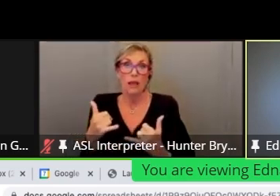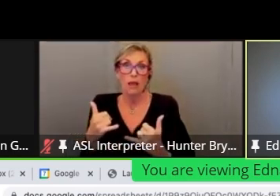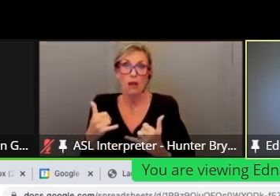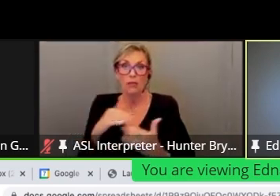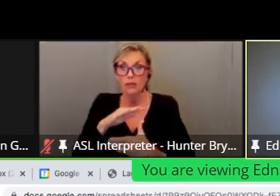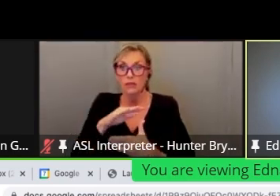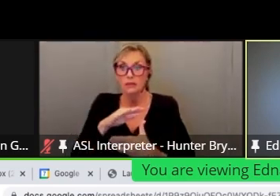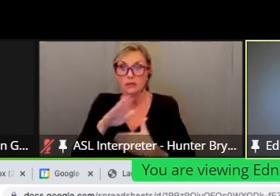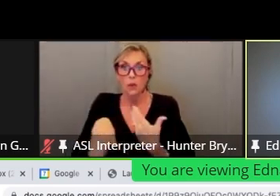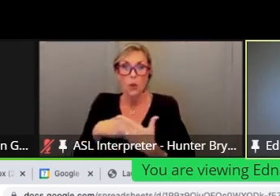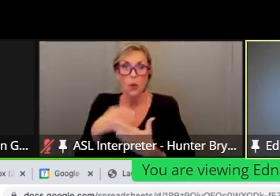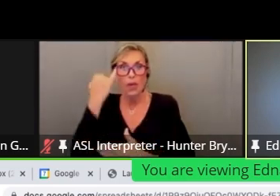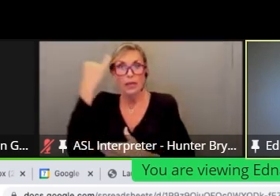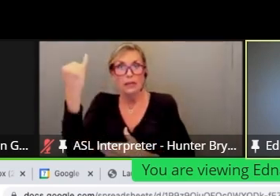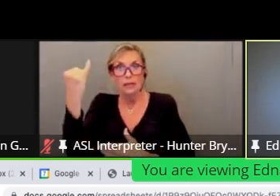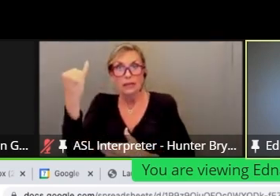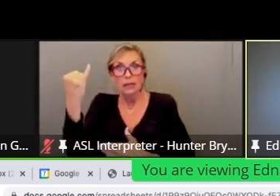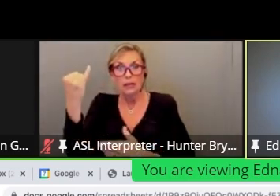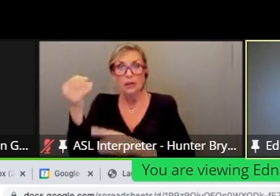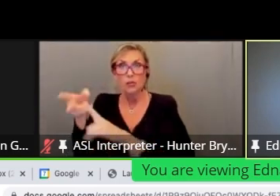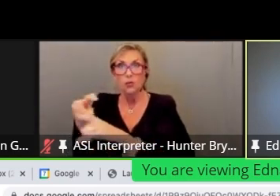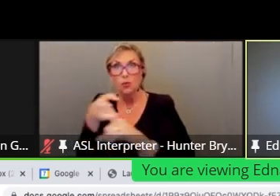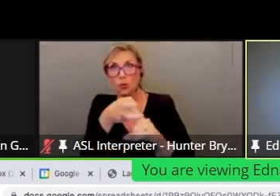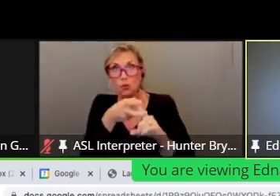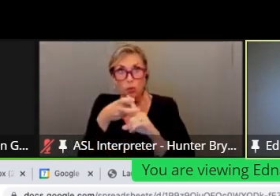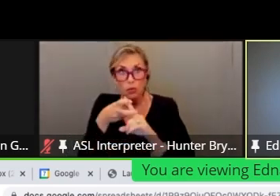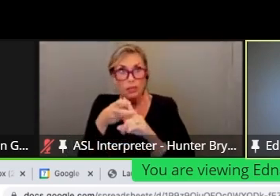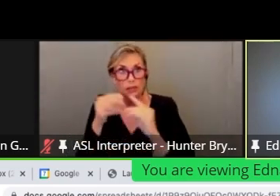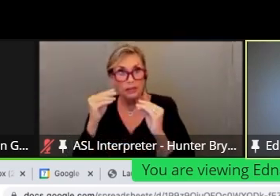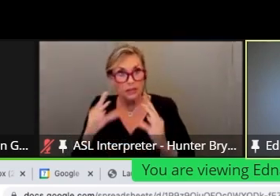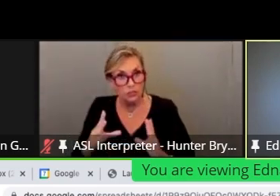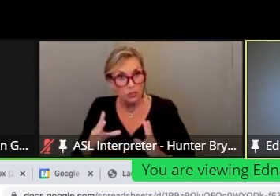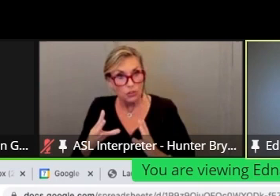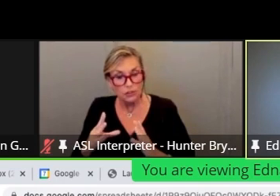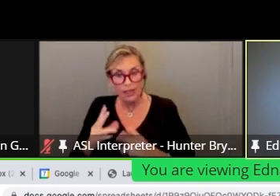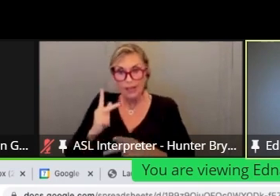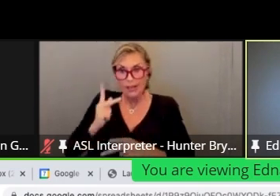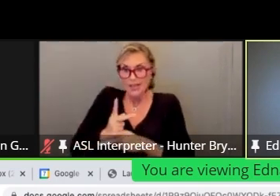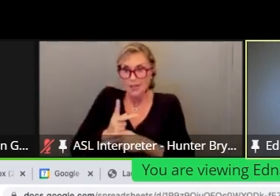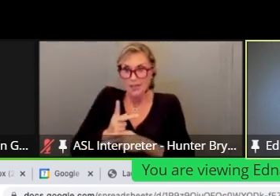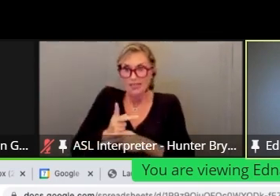around recruiting teachers and retaining them. And